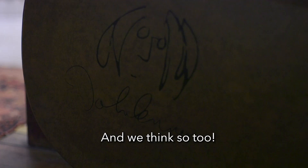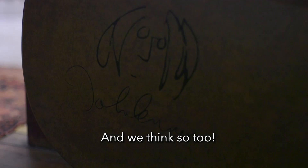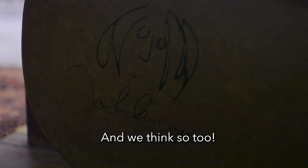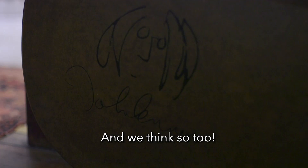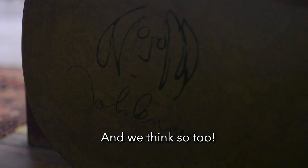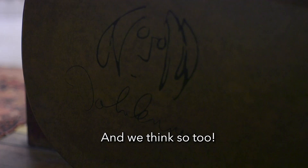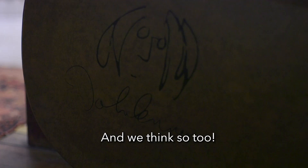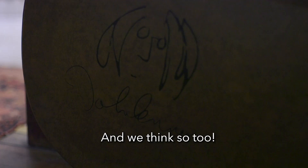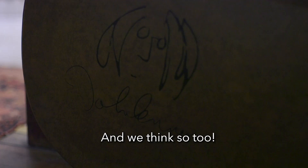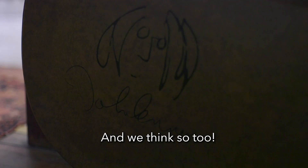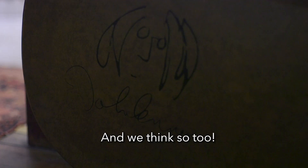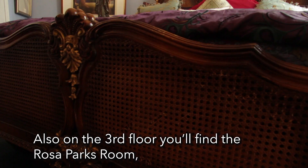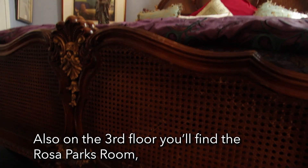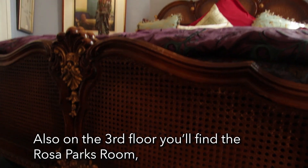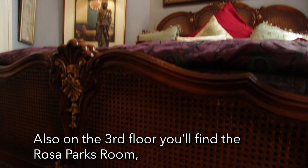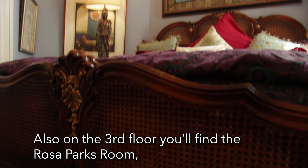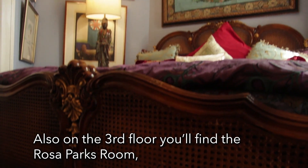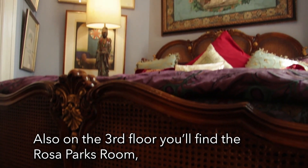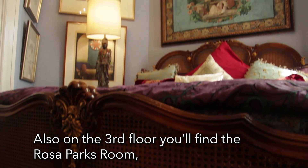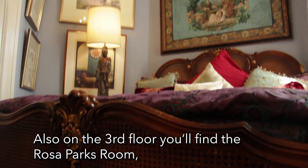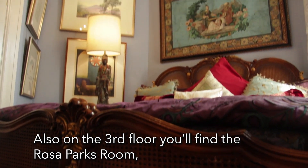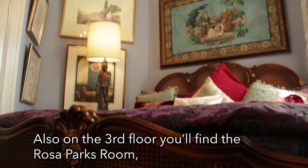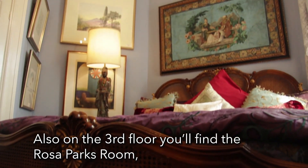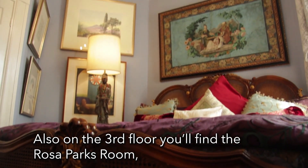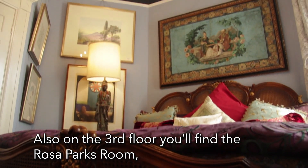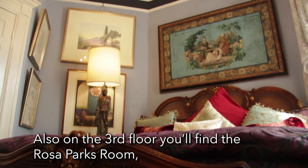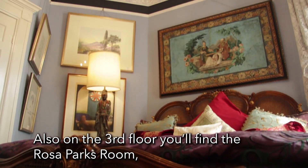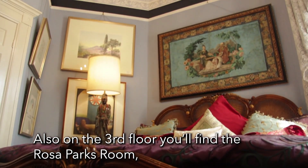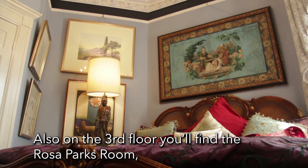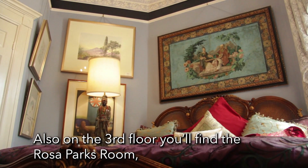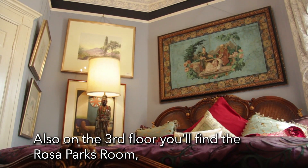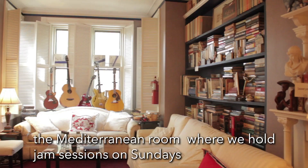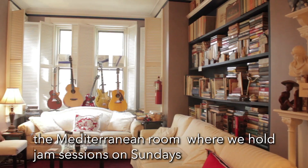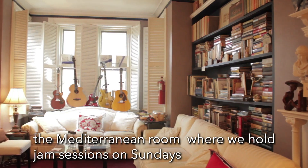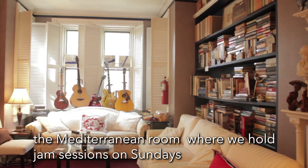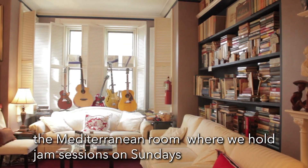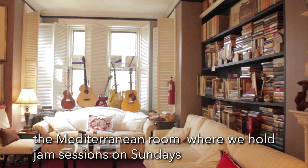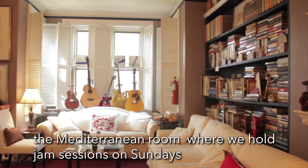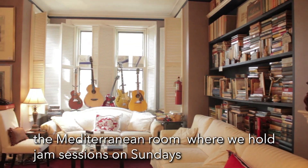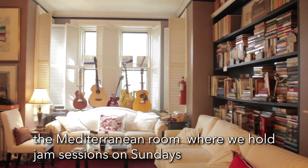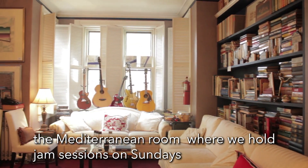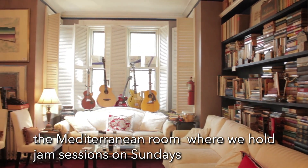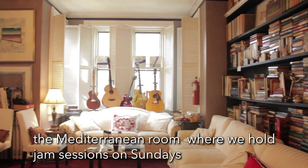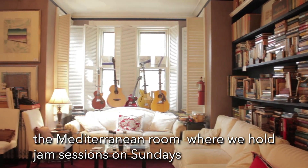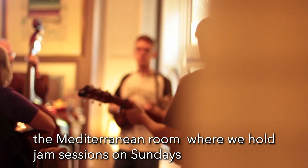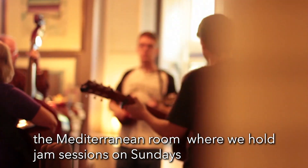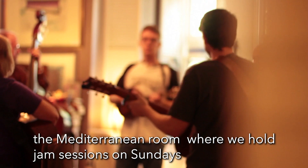too. Also on the 3rd floor, you'll find the Rosa Parks room, the Mediterranean room where we hold regular jam